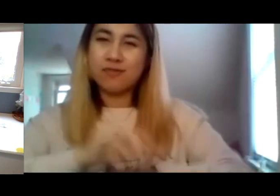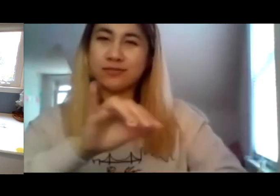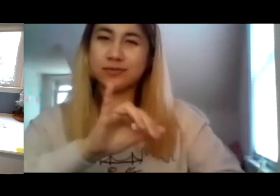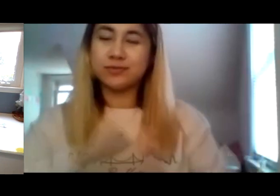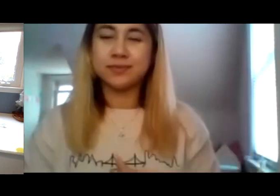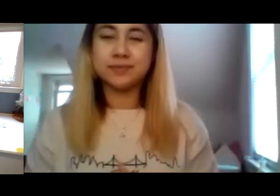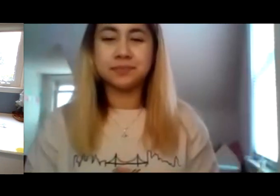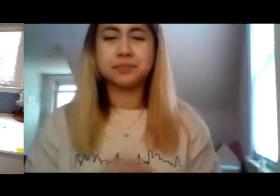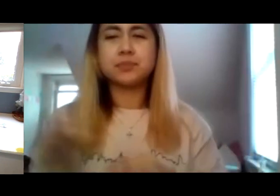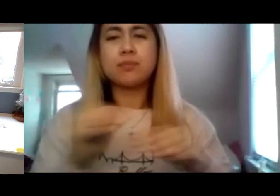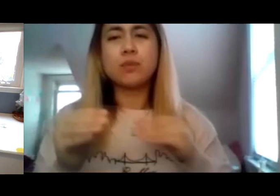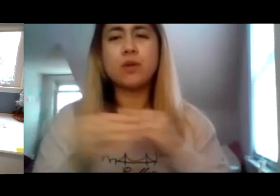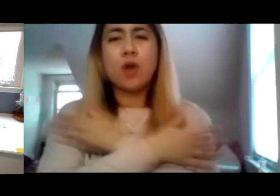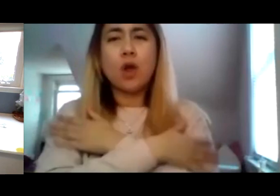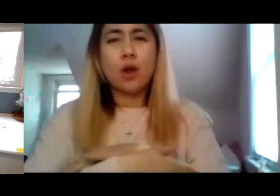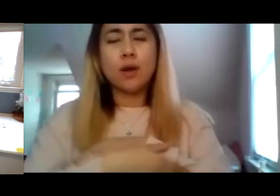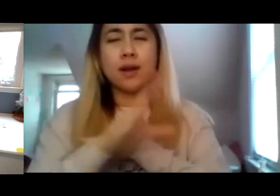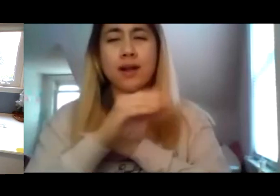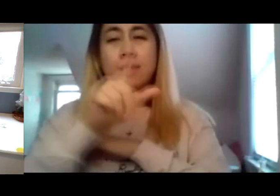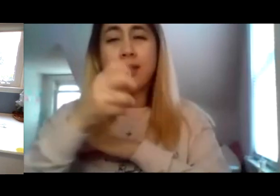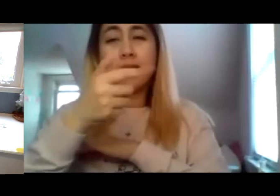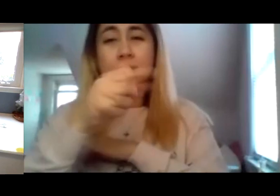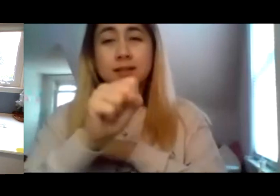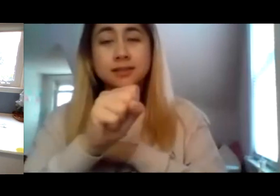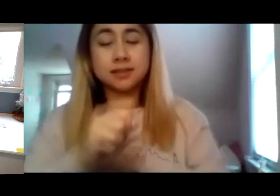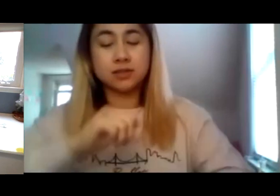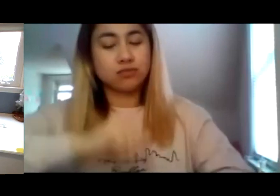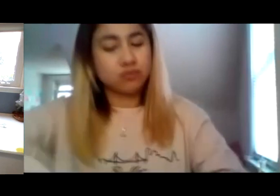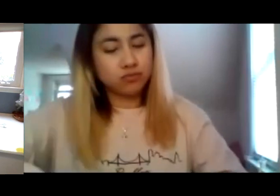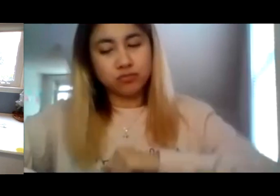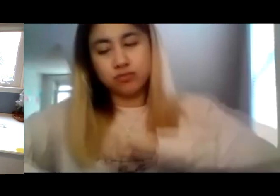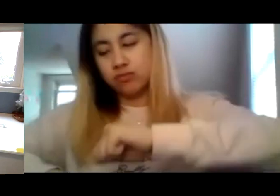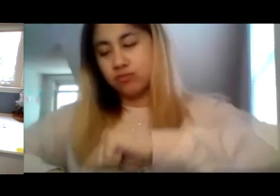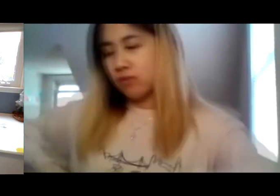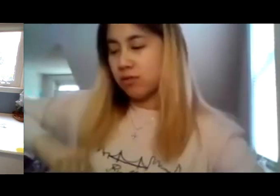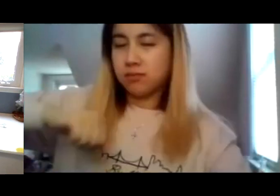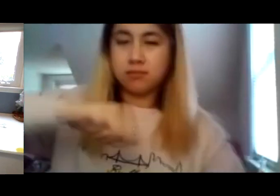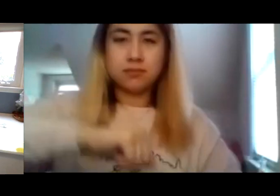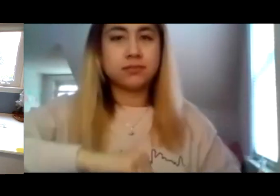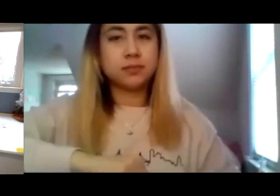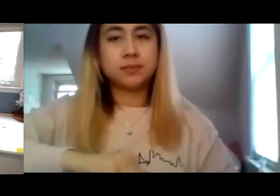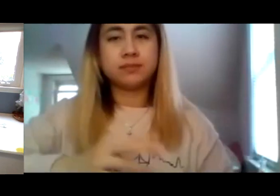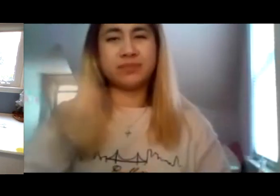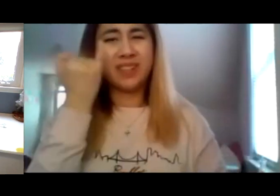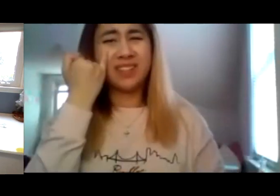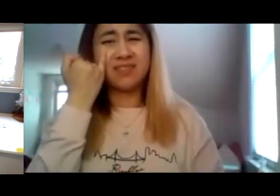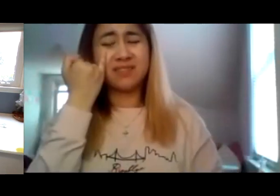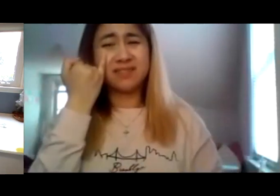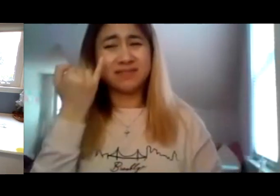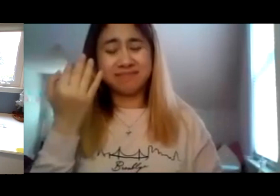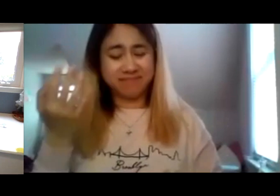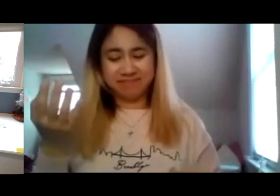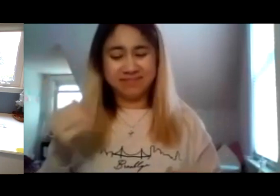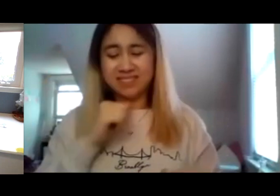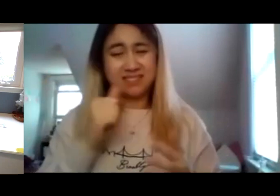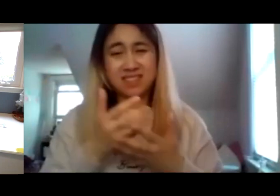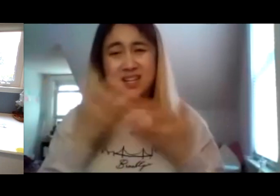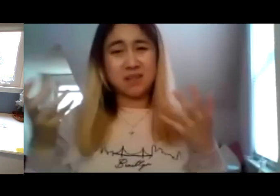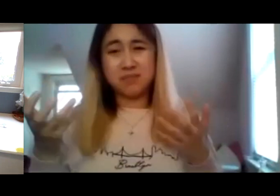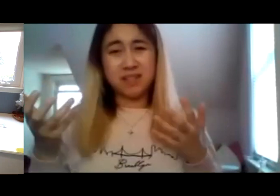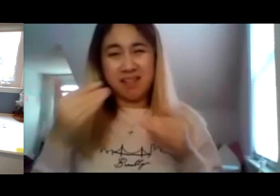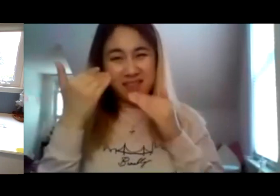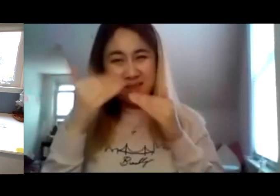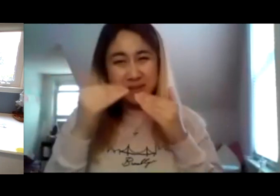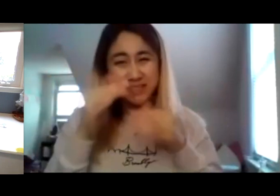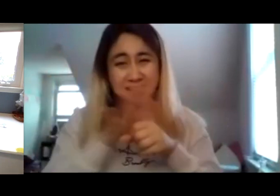arms, move our legs, and we crawl. So if you don't have space, you could just crawl right in one spot.